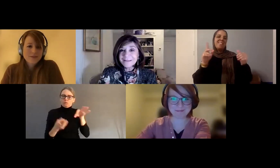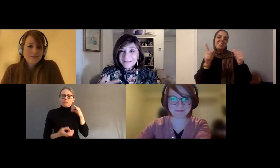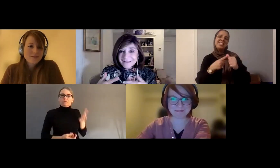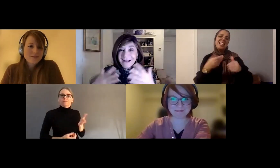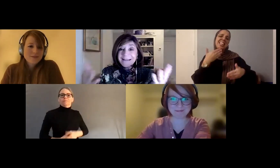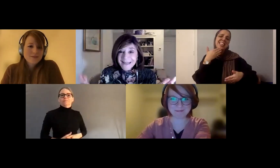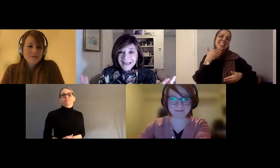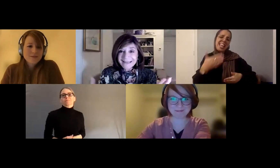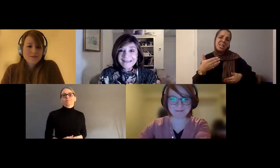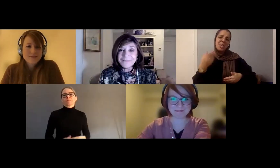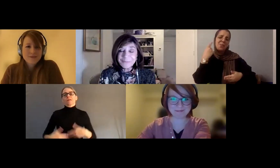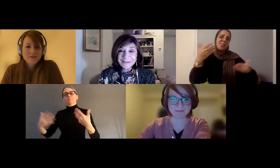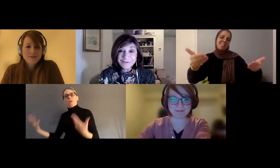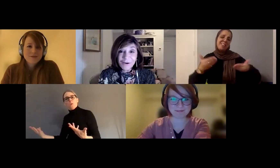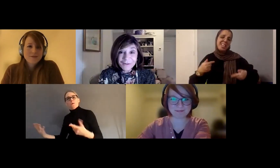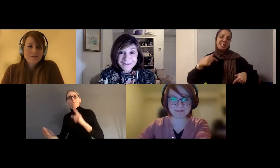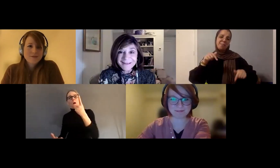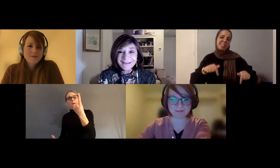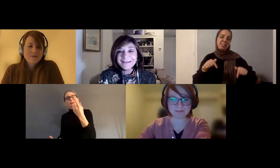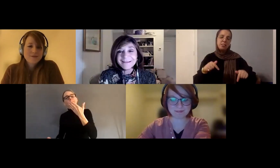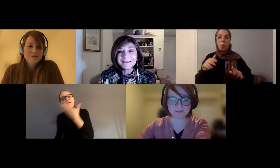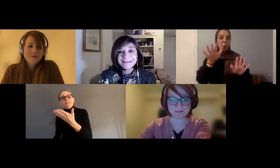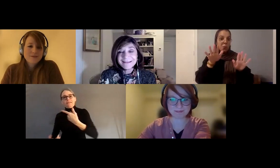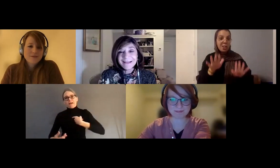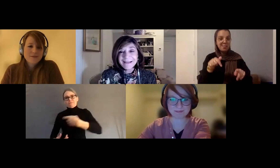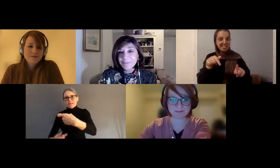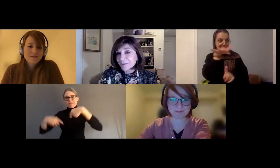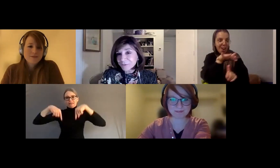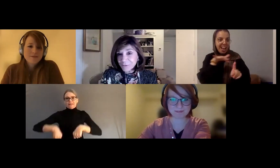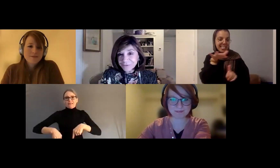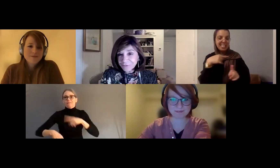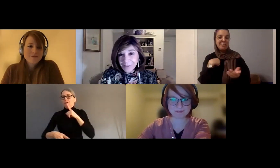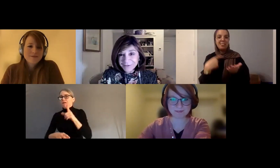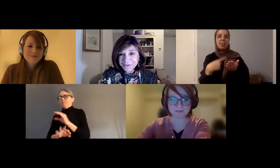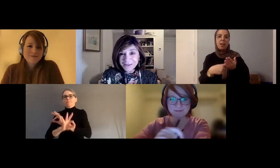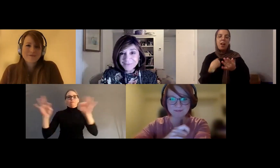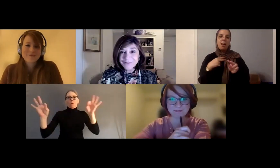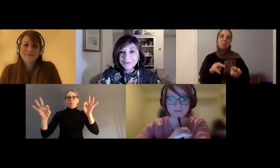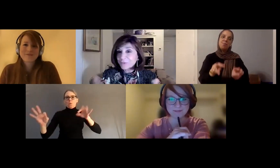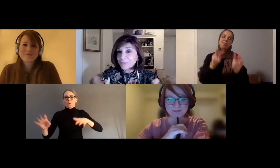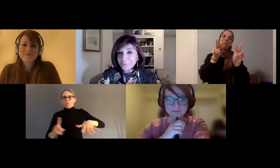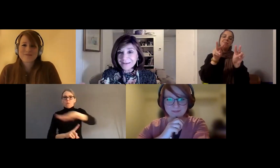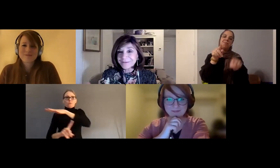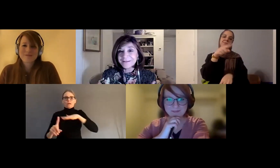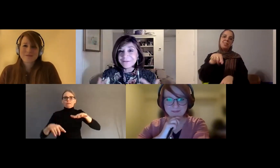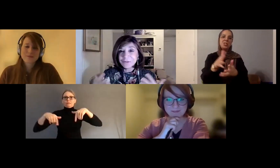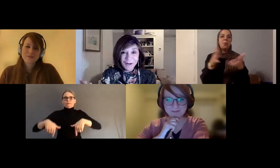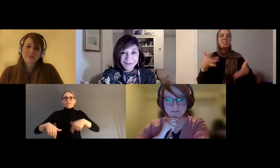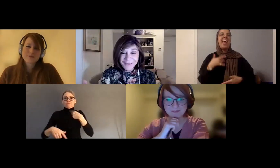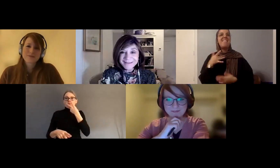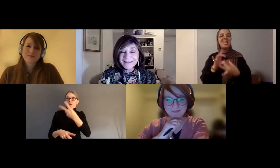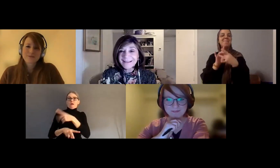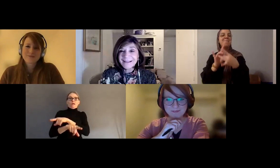wonderful context for me to talk. I admire you all so much and feel so at home here in